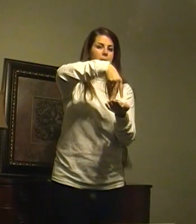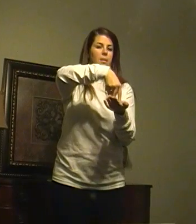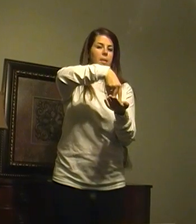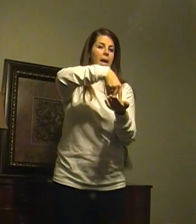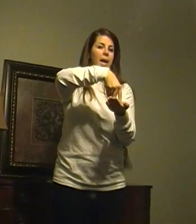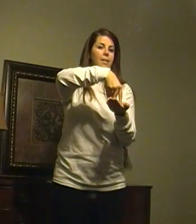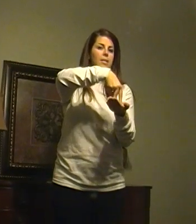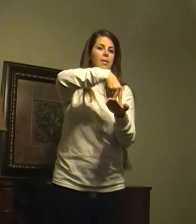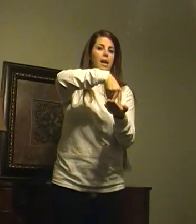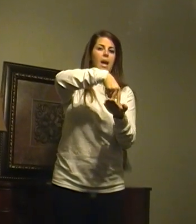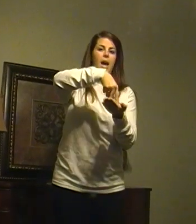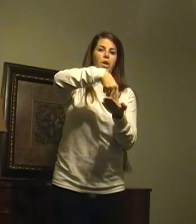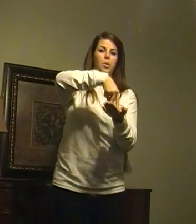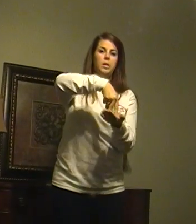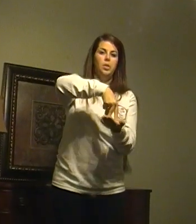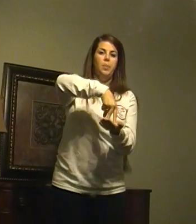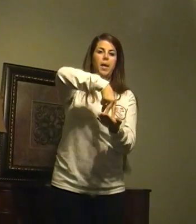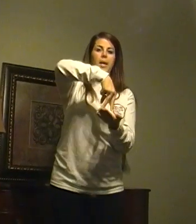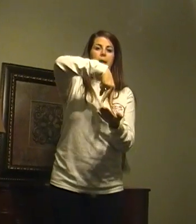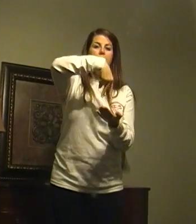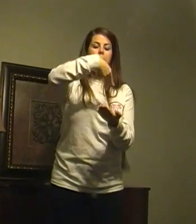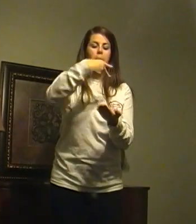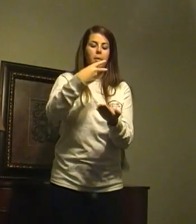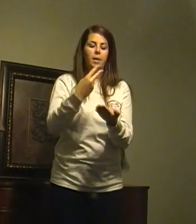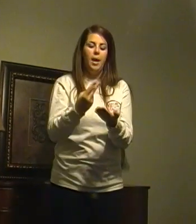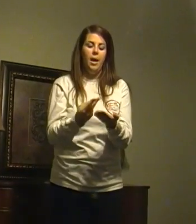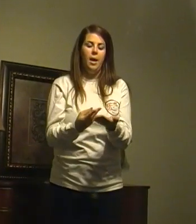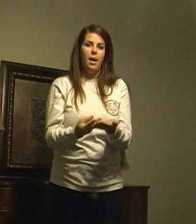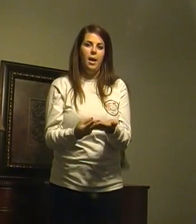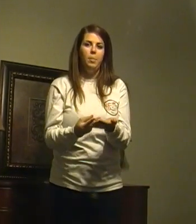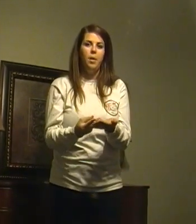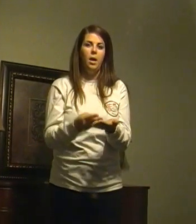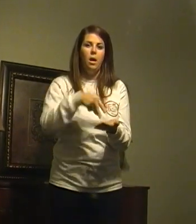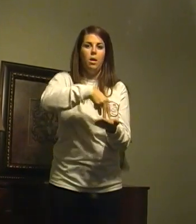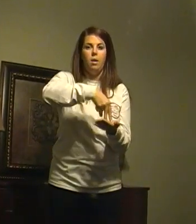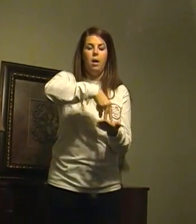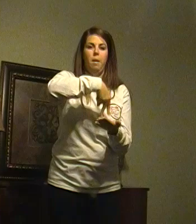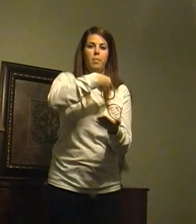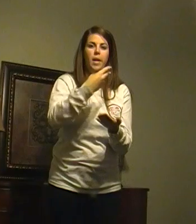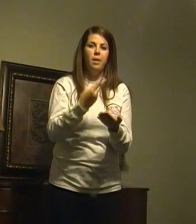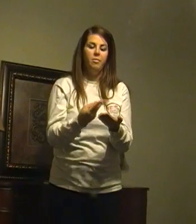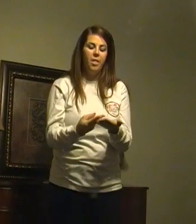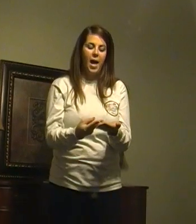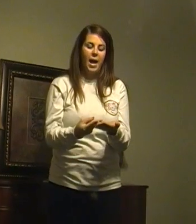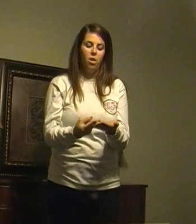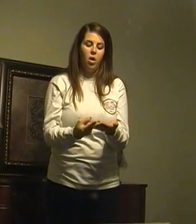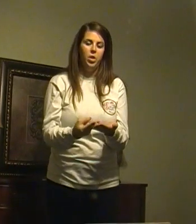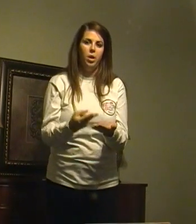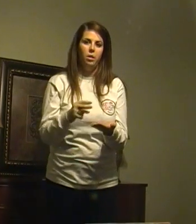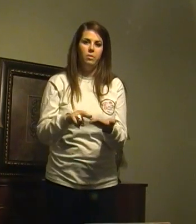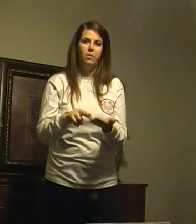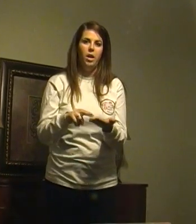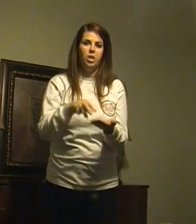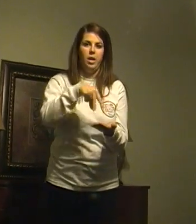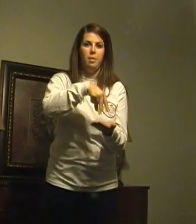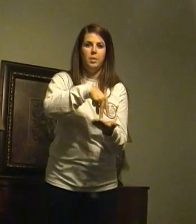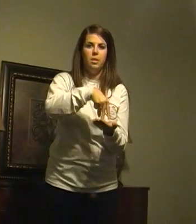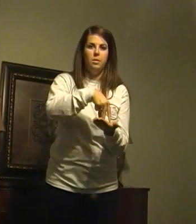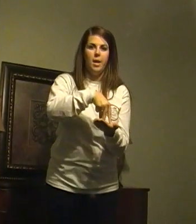like legs, and you're going to pick it up and put it, lay it flat on your fingertips. Okay,